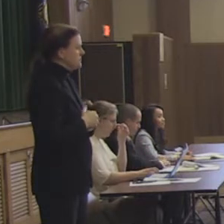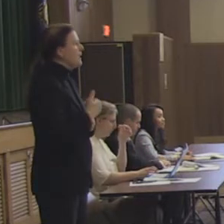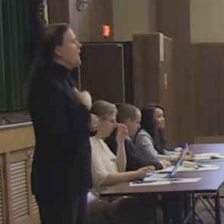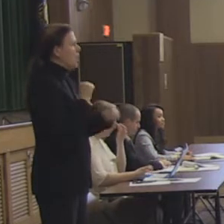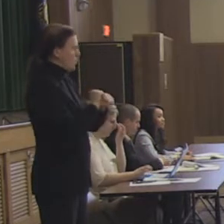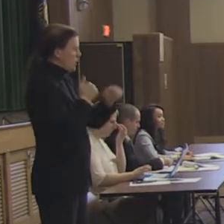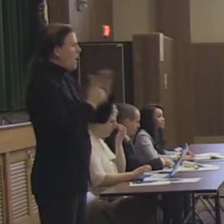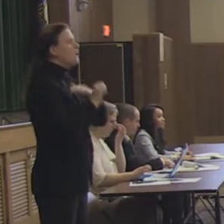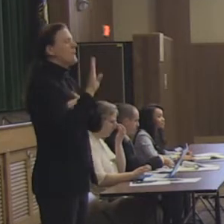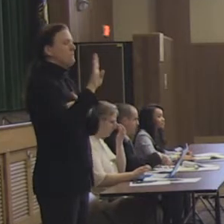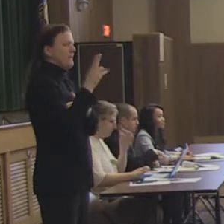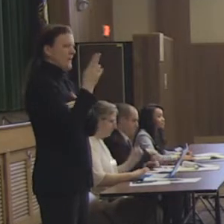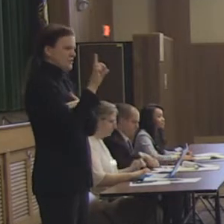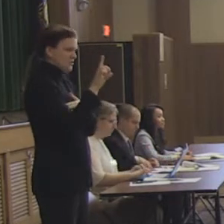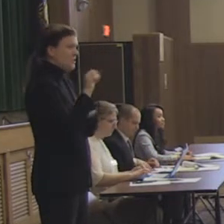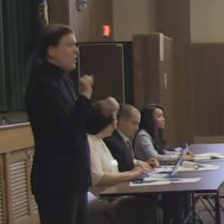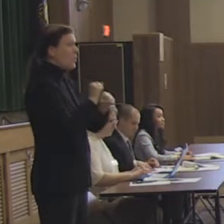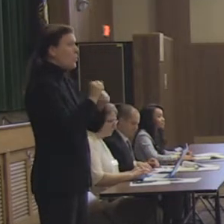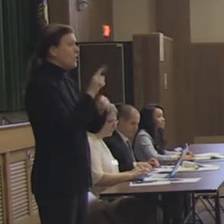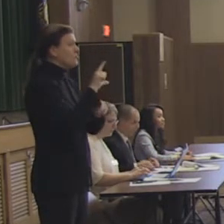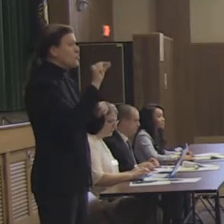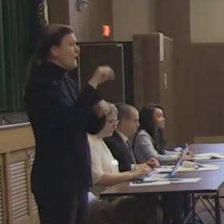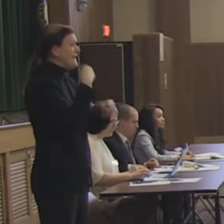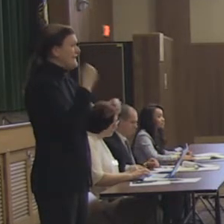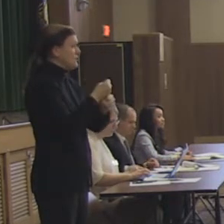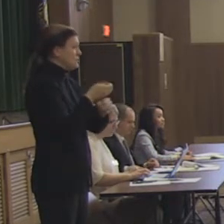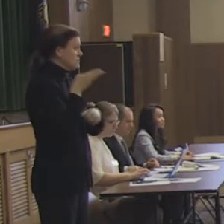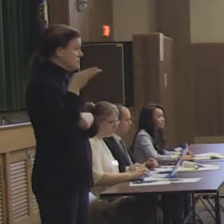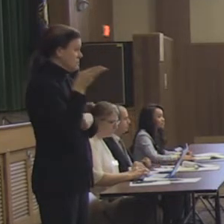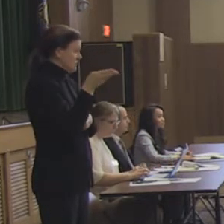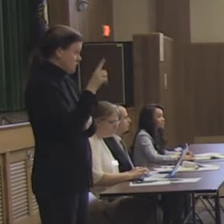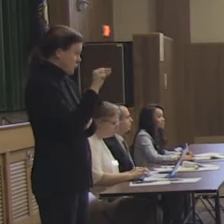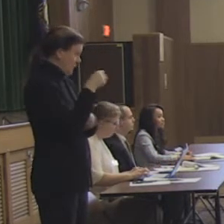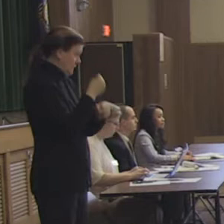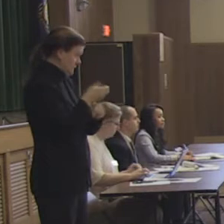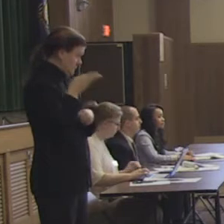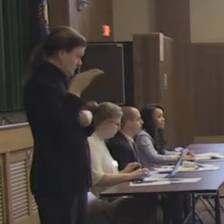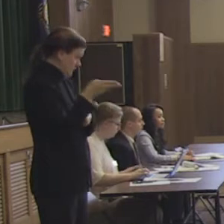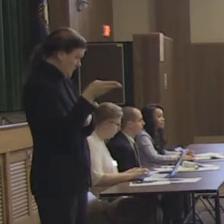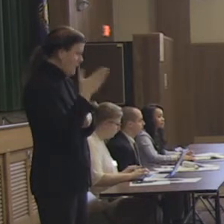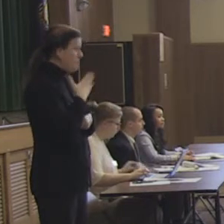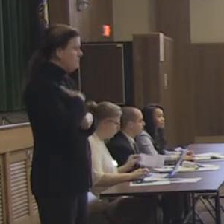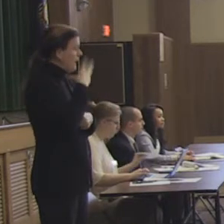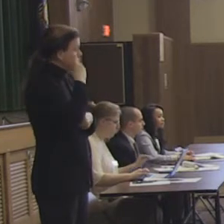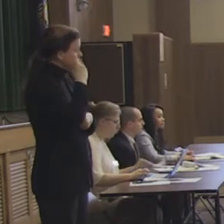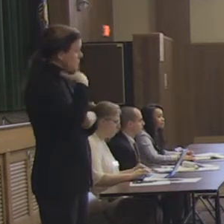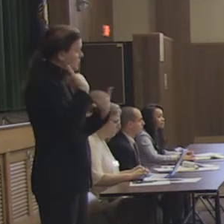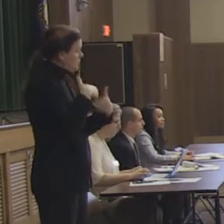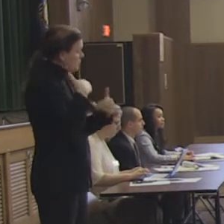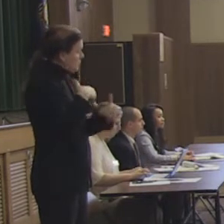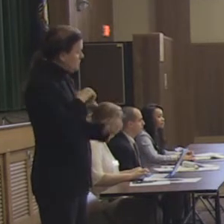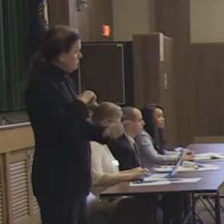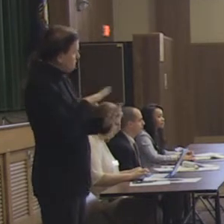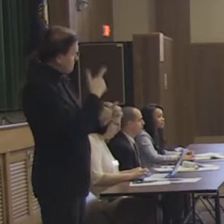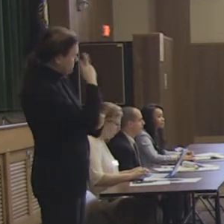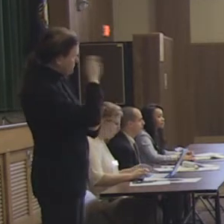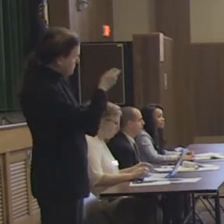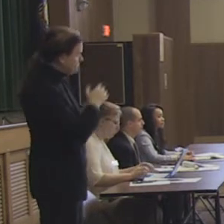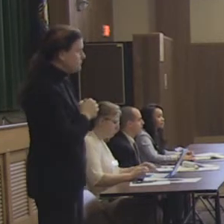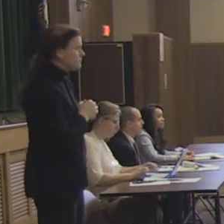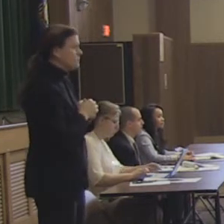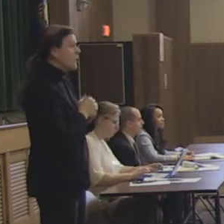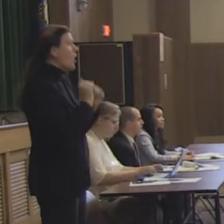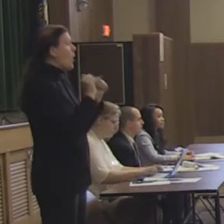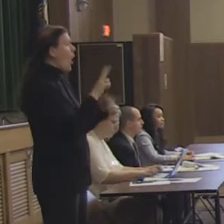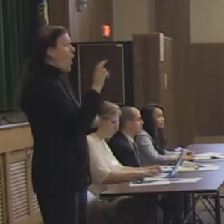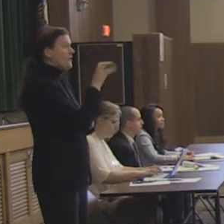employee. I've been working there for 20 years. I bring a unique experience to this. I have worked every unit